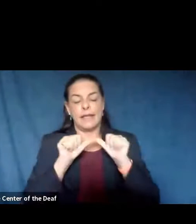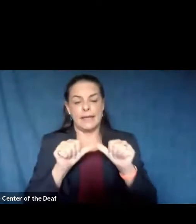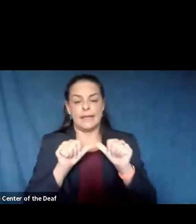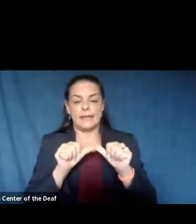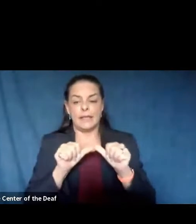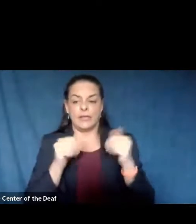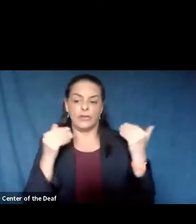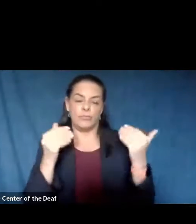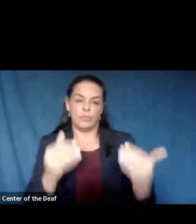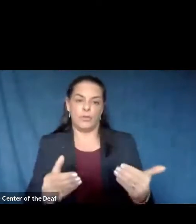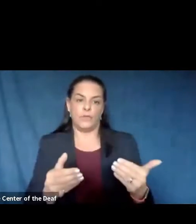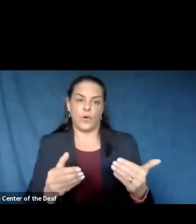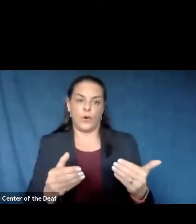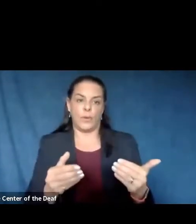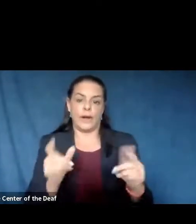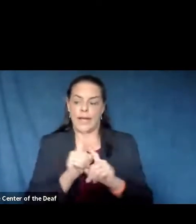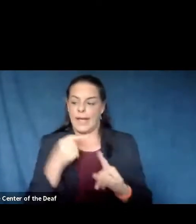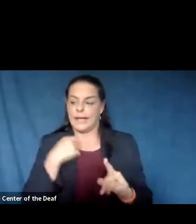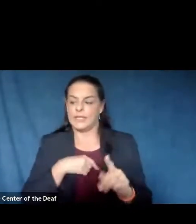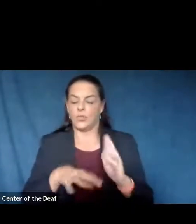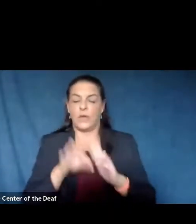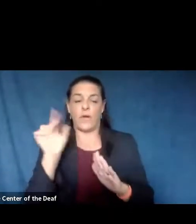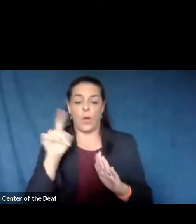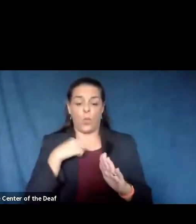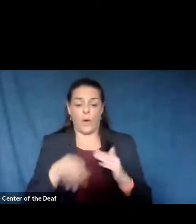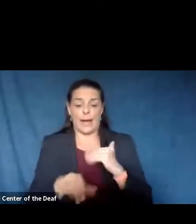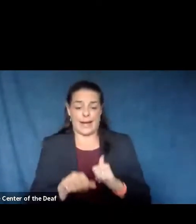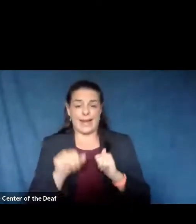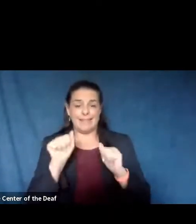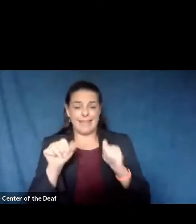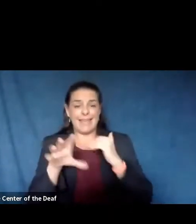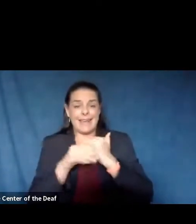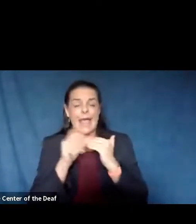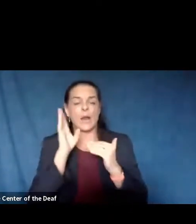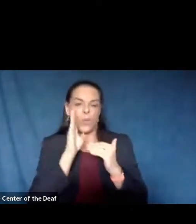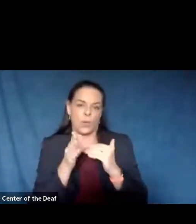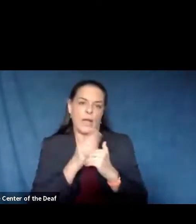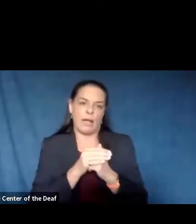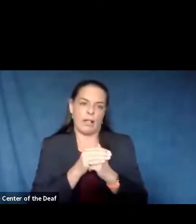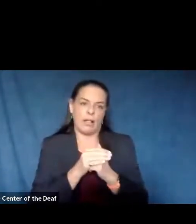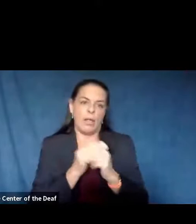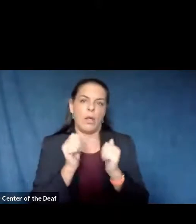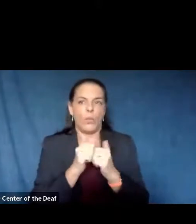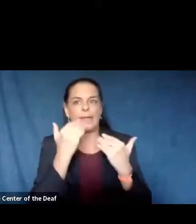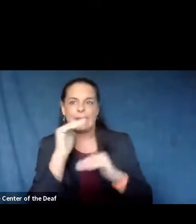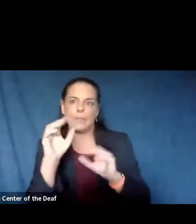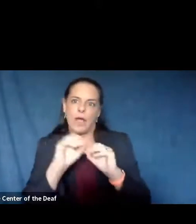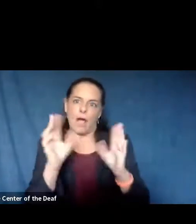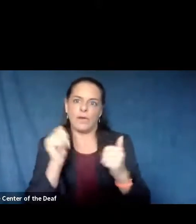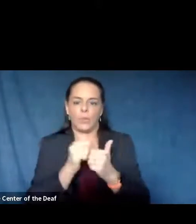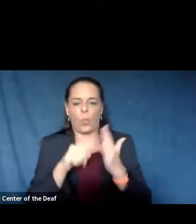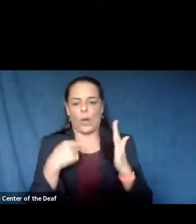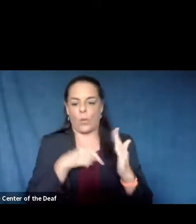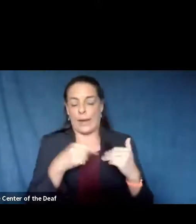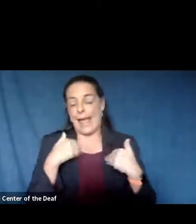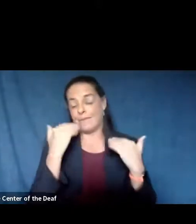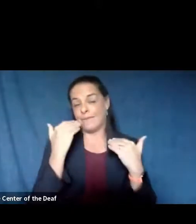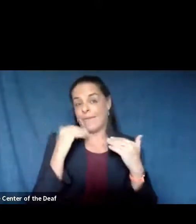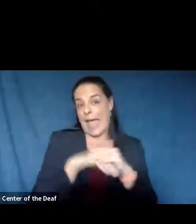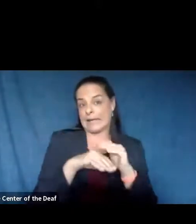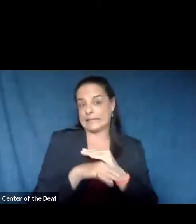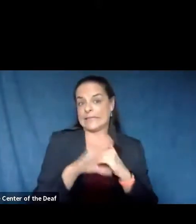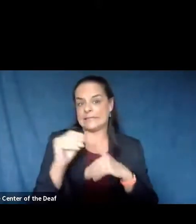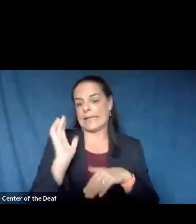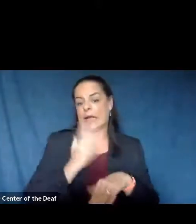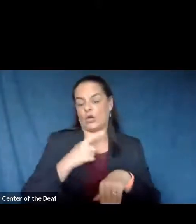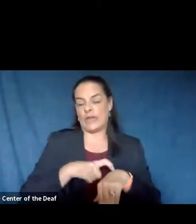move forward. And as we find where we can add it, we will, with limitations, obviously, with what we have access to in our time to do those